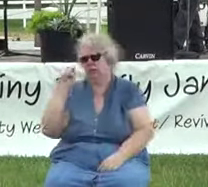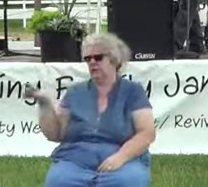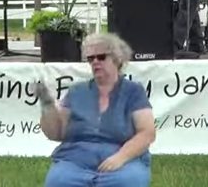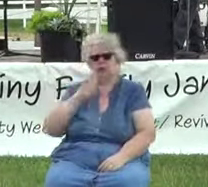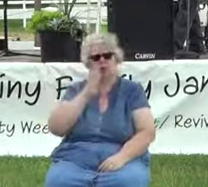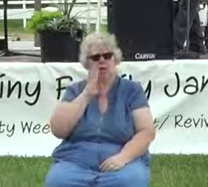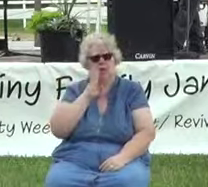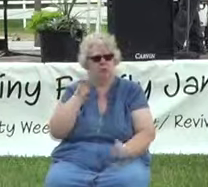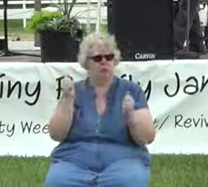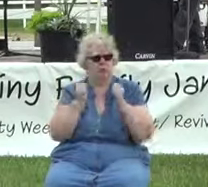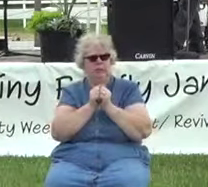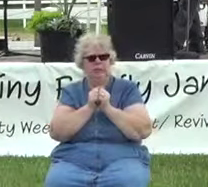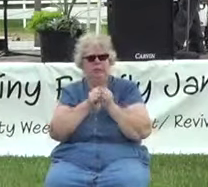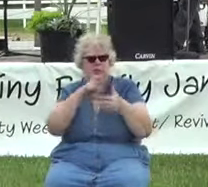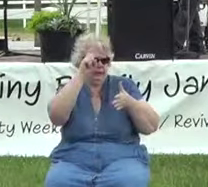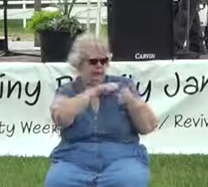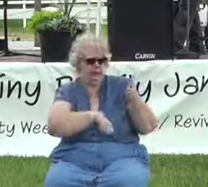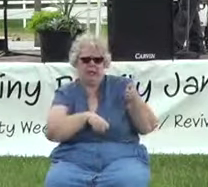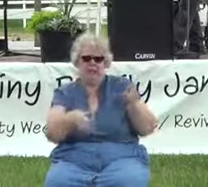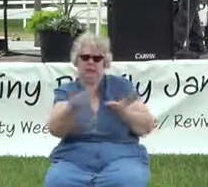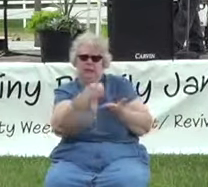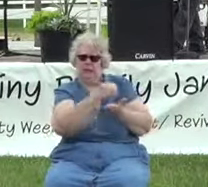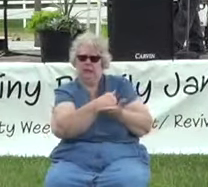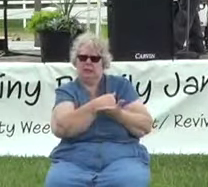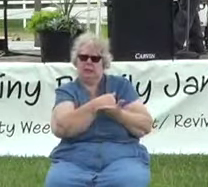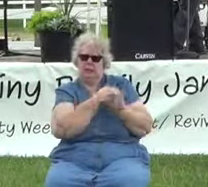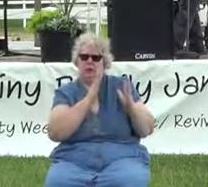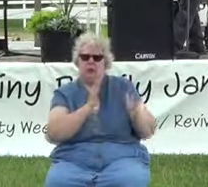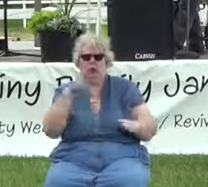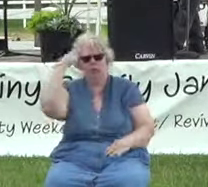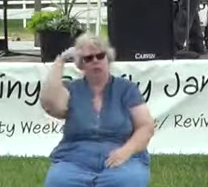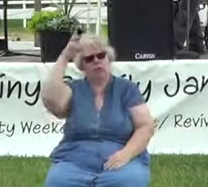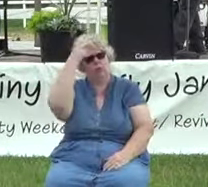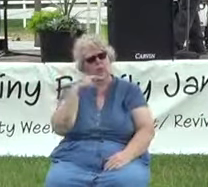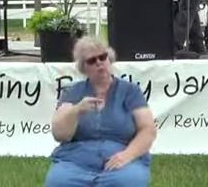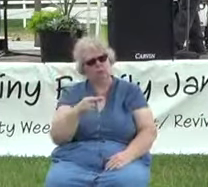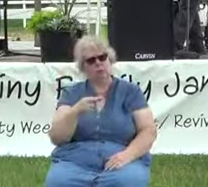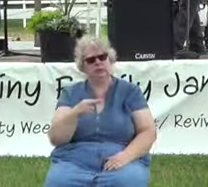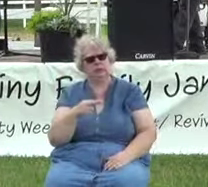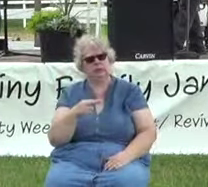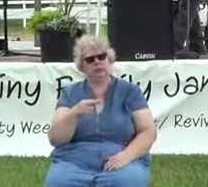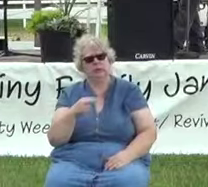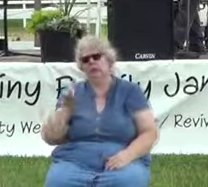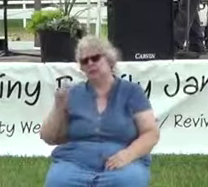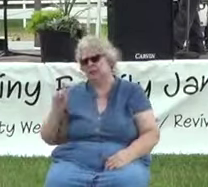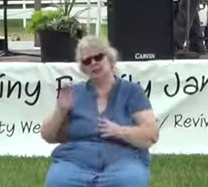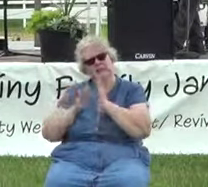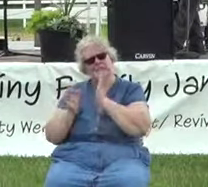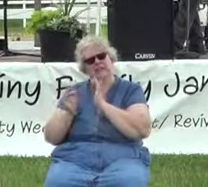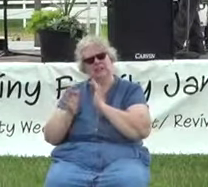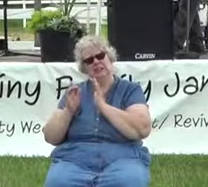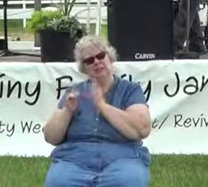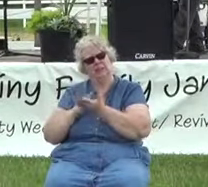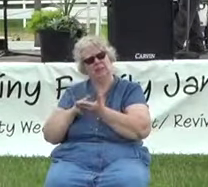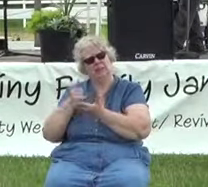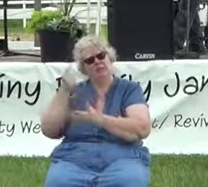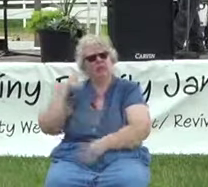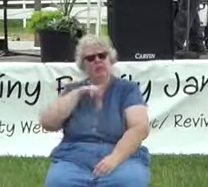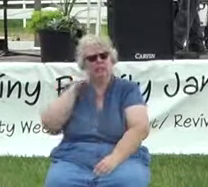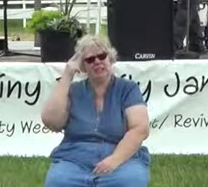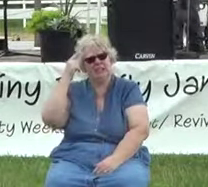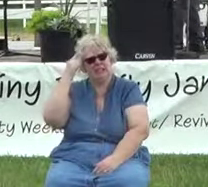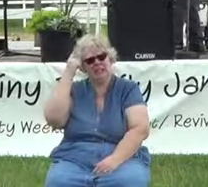even socializing with him? Sometimes we think that Jesus just came for the good people. He came for